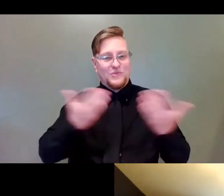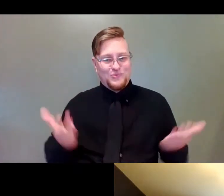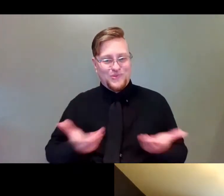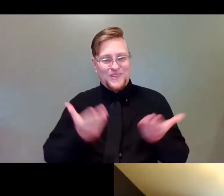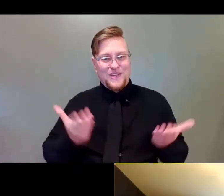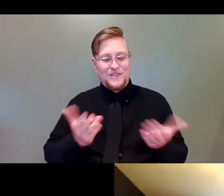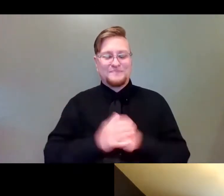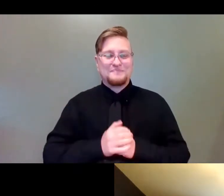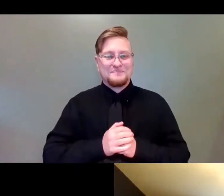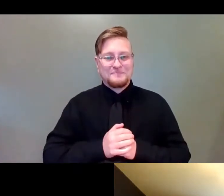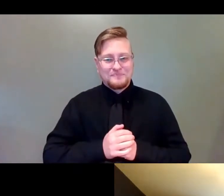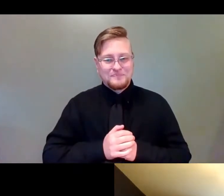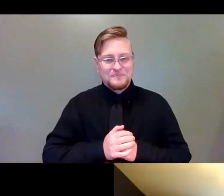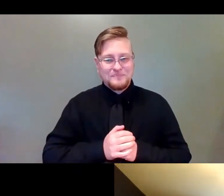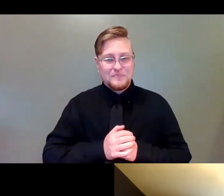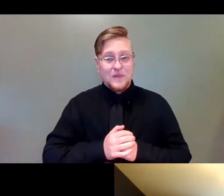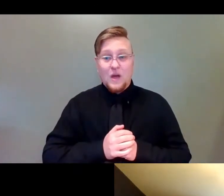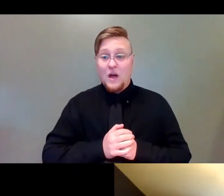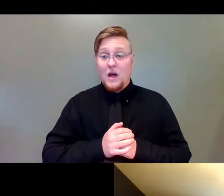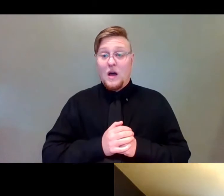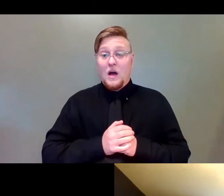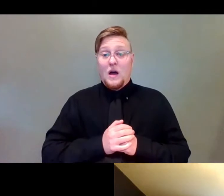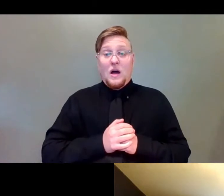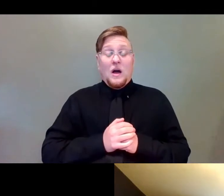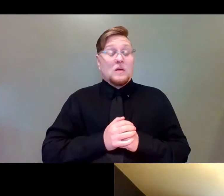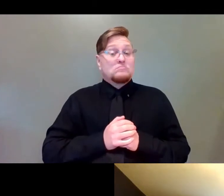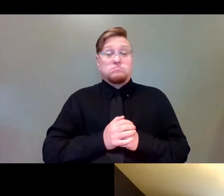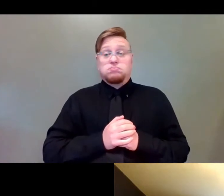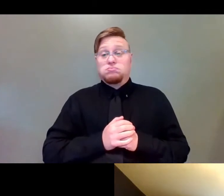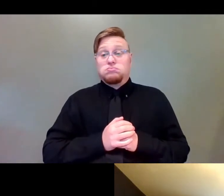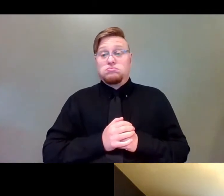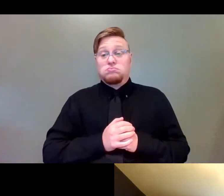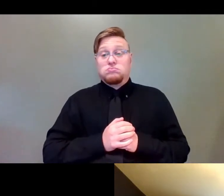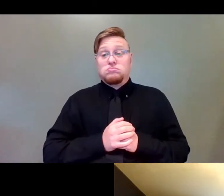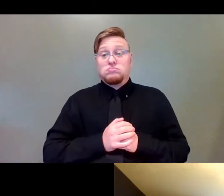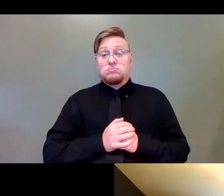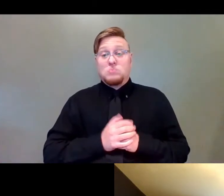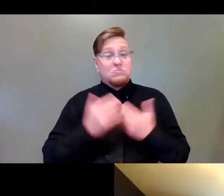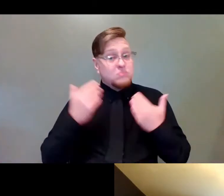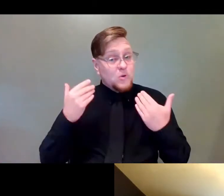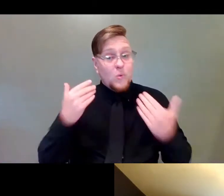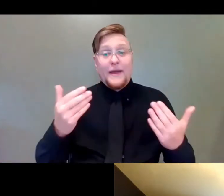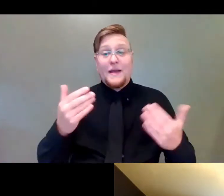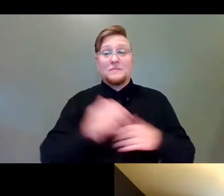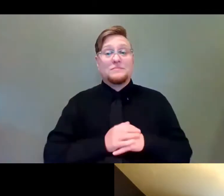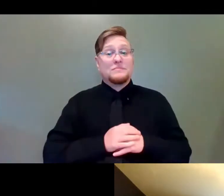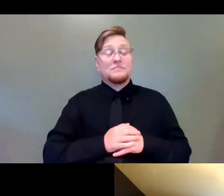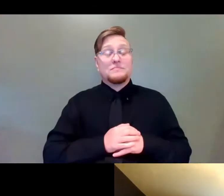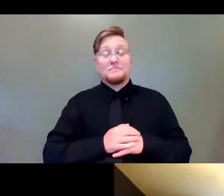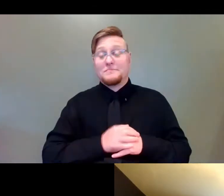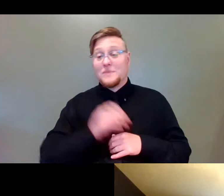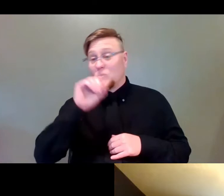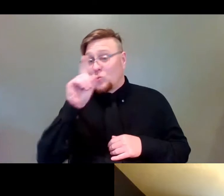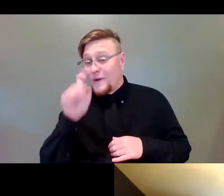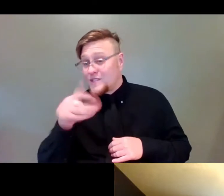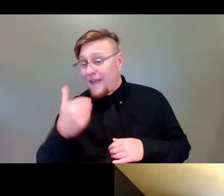we'll go ahead and I'll let you go ahead and start sharing. Like I said, if anybody has any